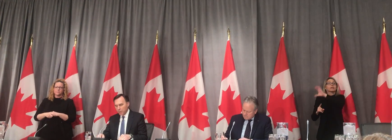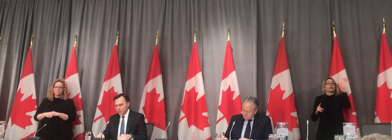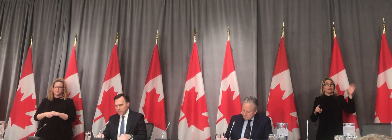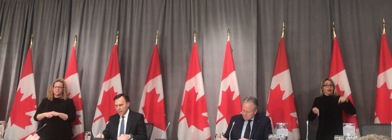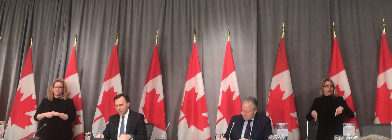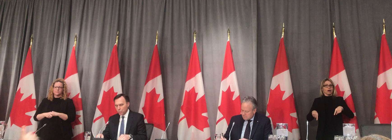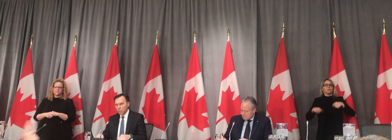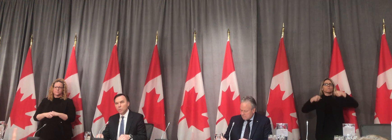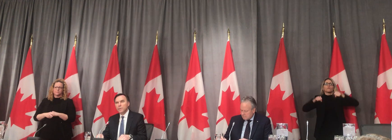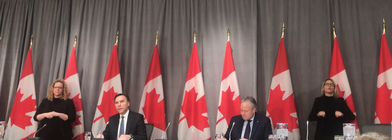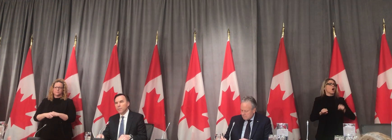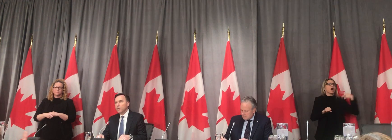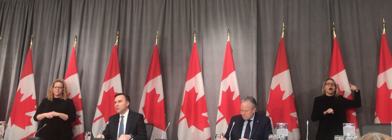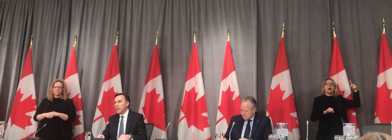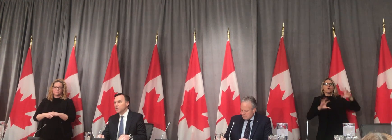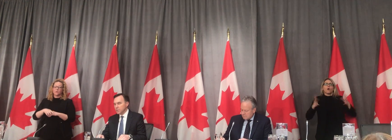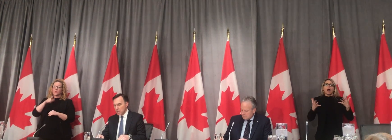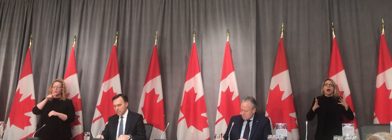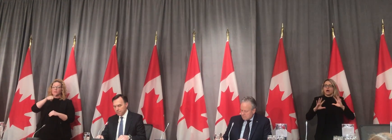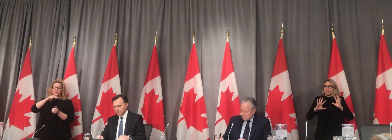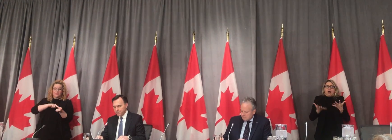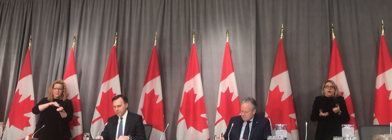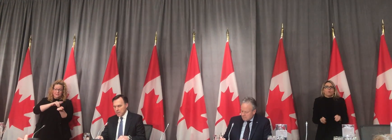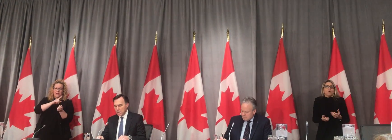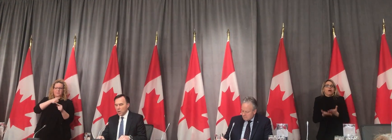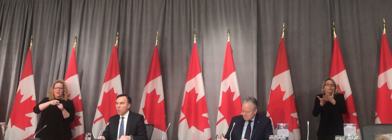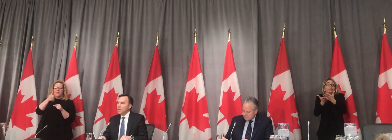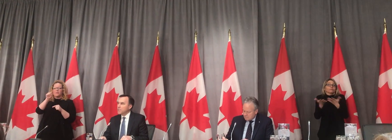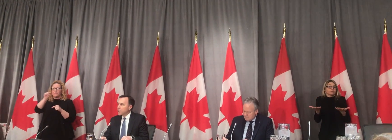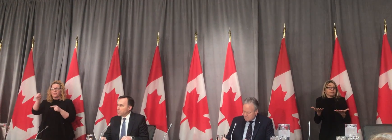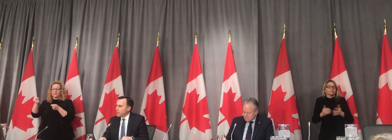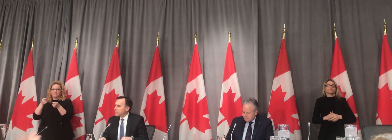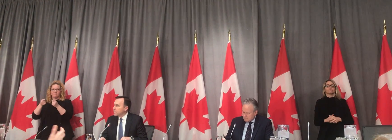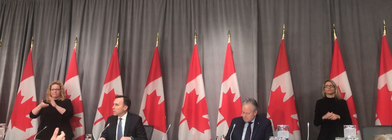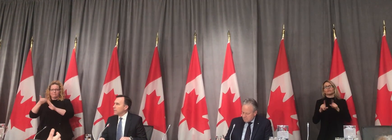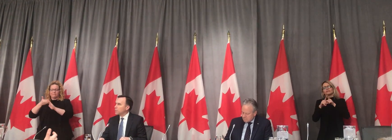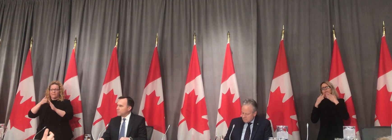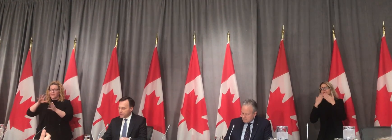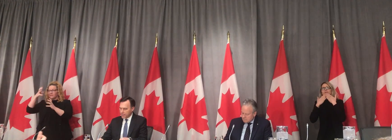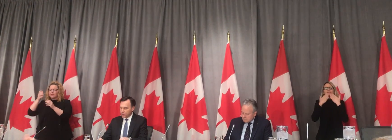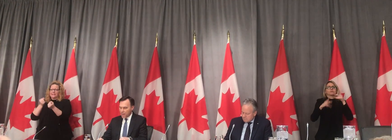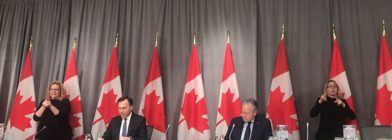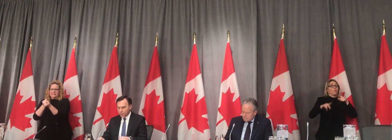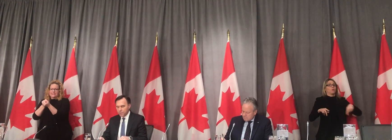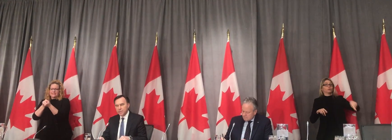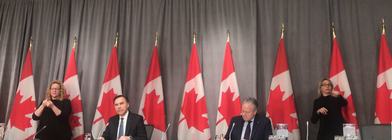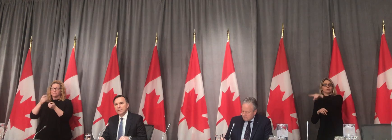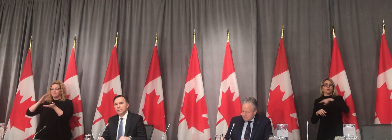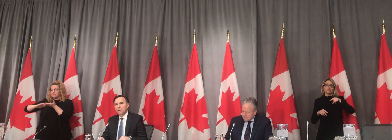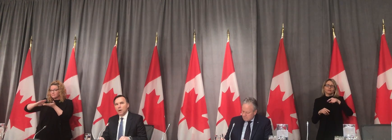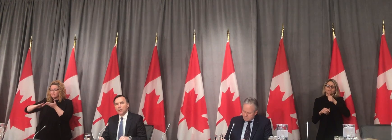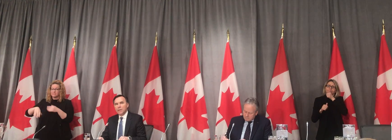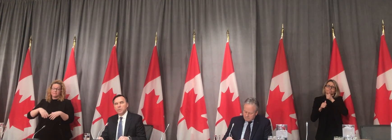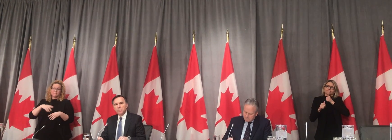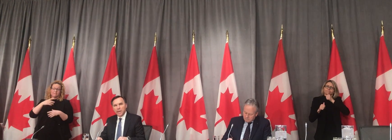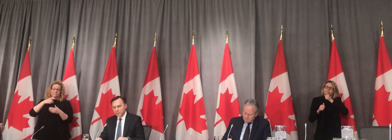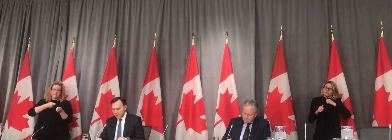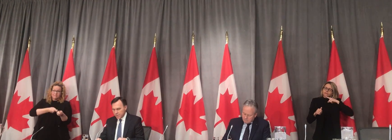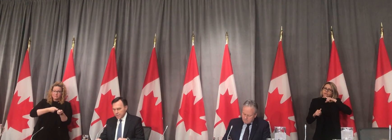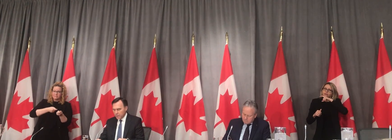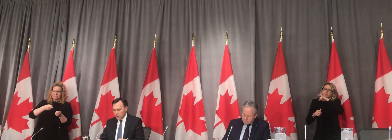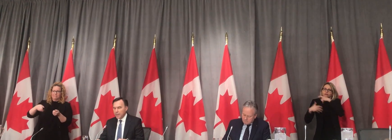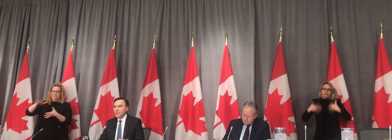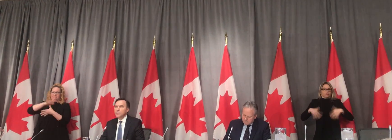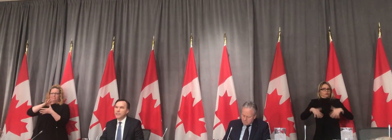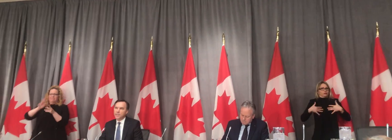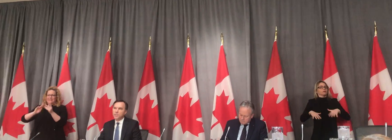who are helping us to get through a very challenging time. Across the country, cleaners and janitors are keeping